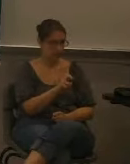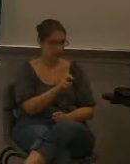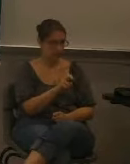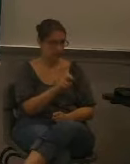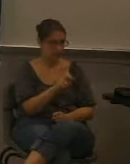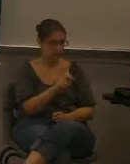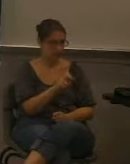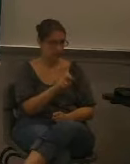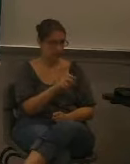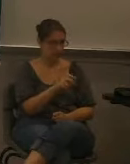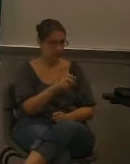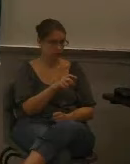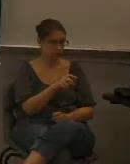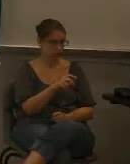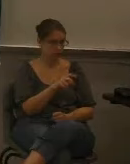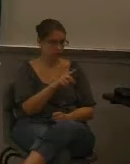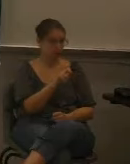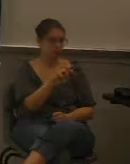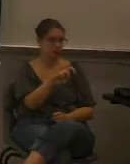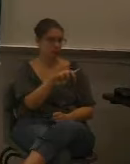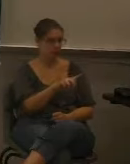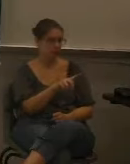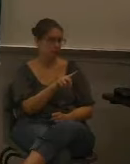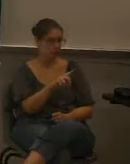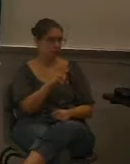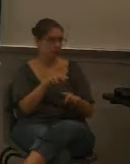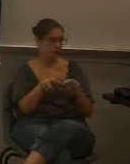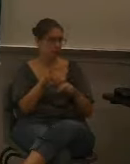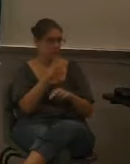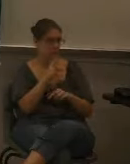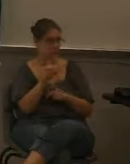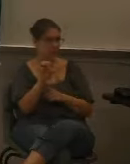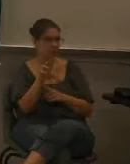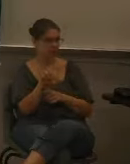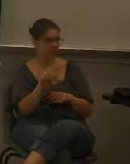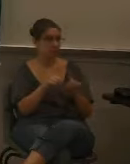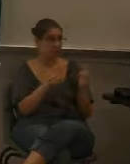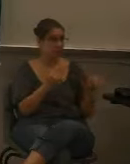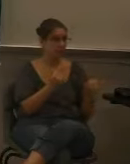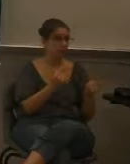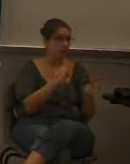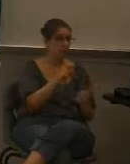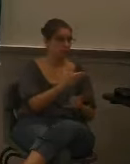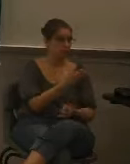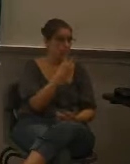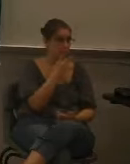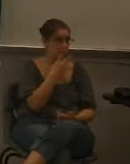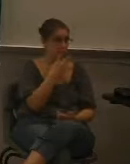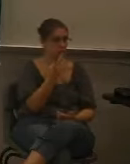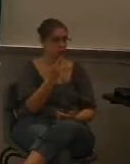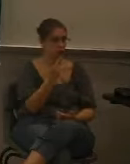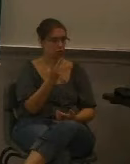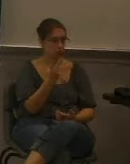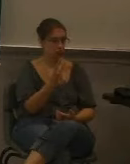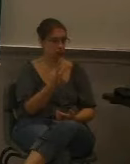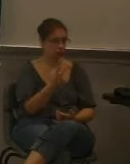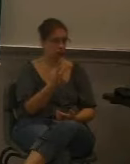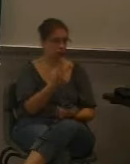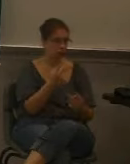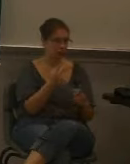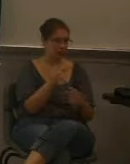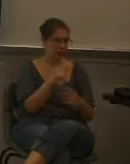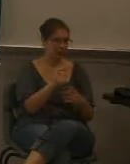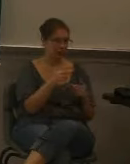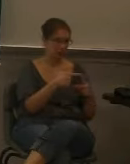initially marine drive, but freshwater species now. In this case, there's two species, one that eats big coarse leaves and the other that filters fine stuff